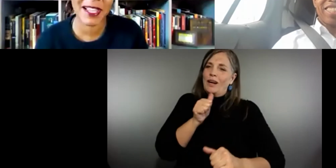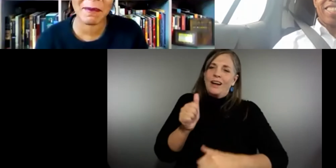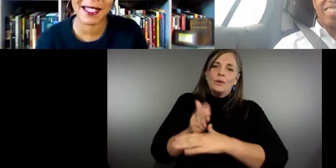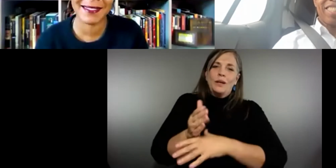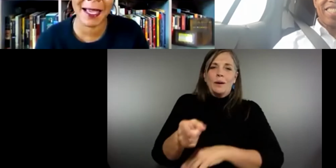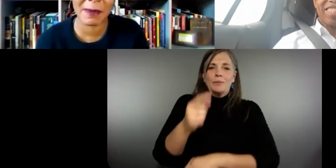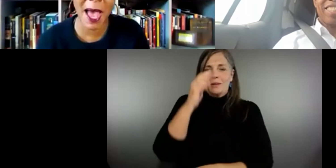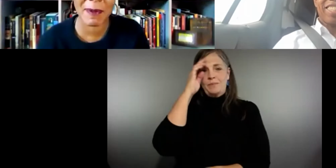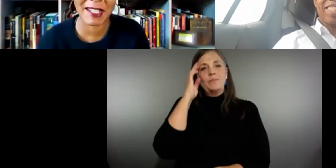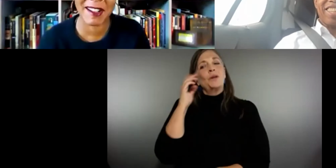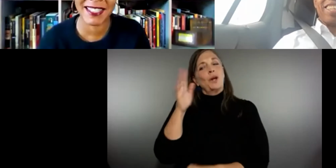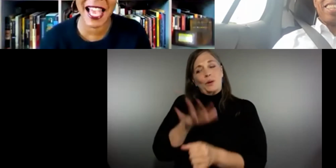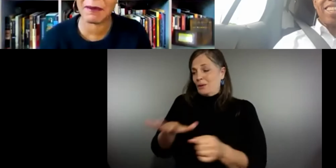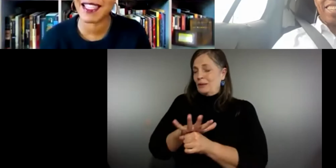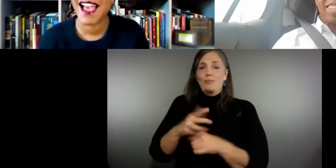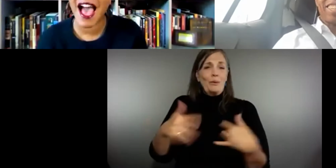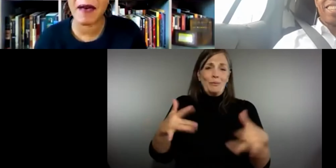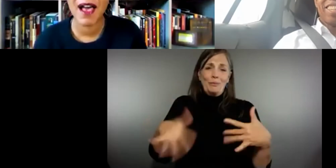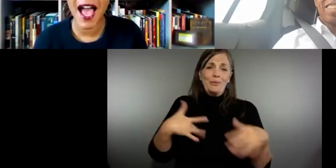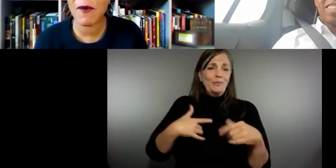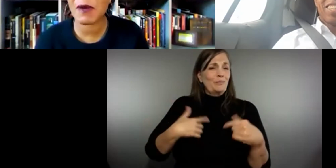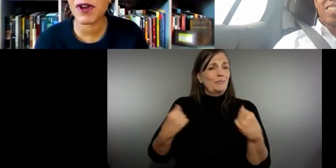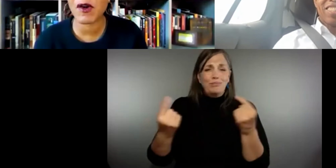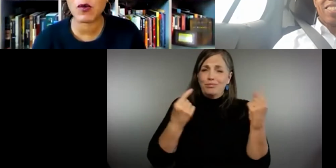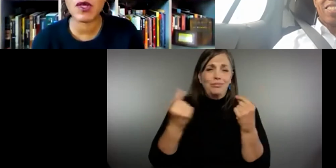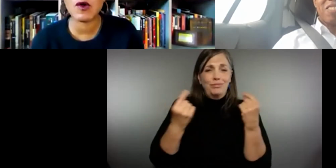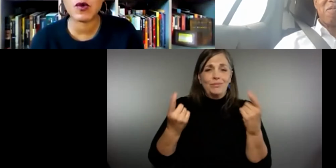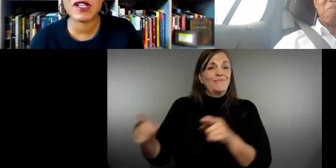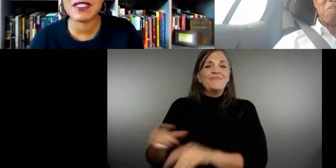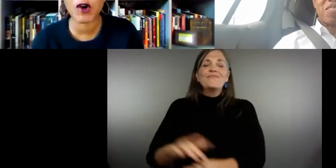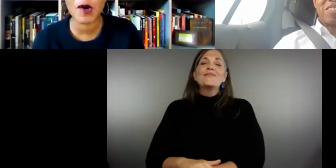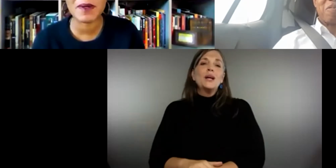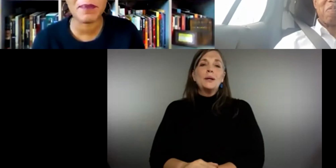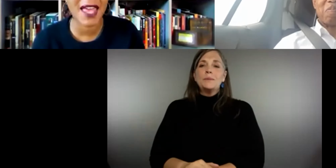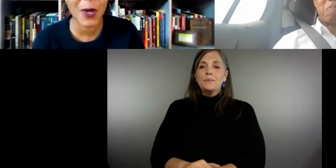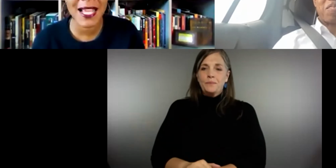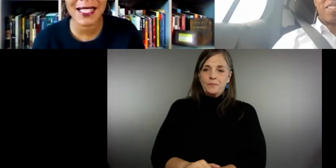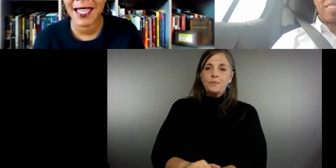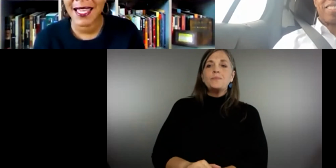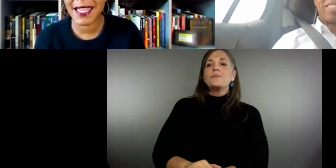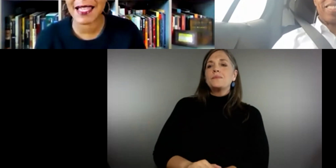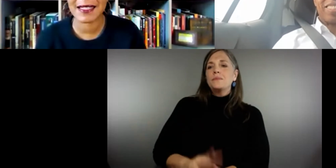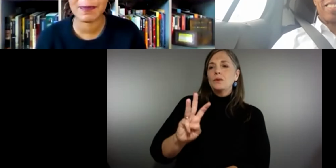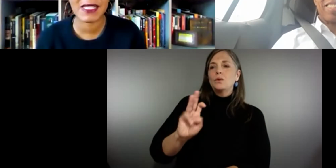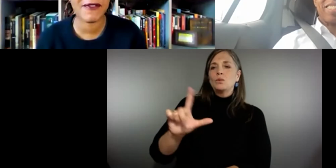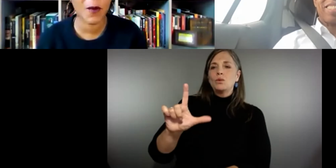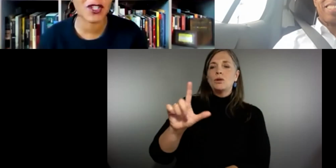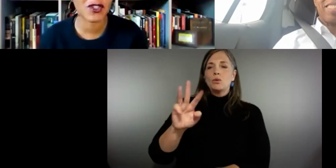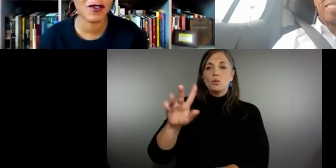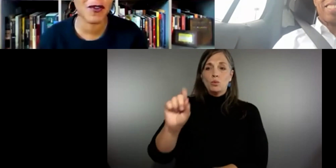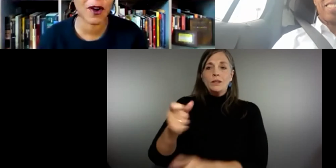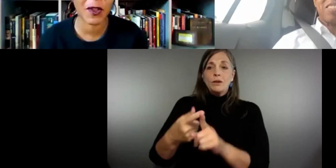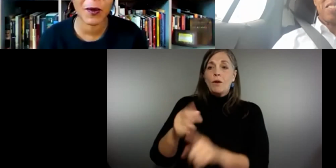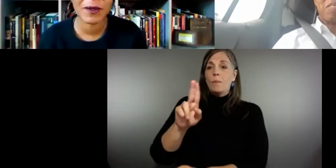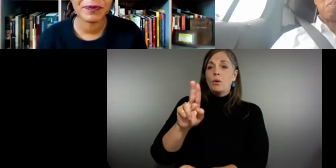know our borough keeps it keeps it popping at all times um i want to bring on will woods of urban pathways he has a specific